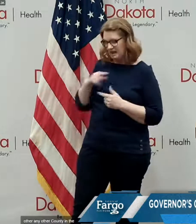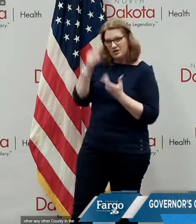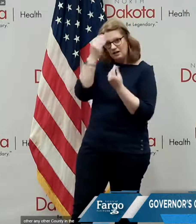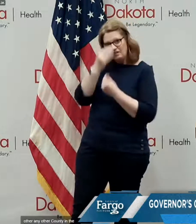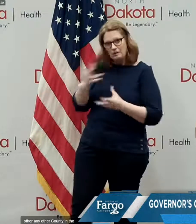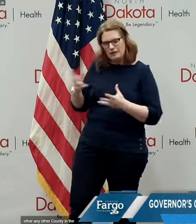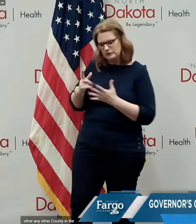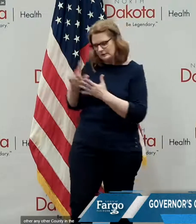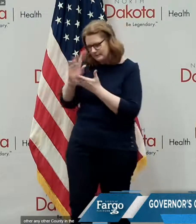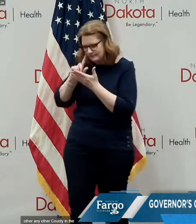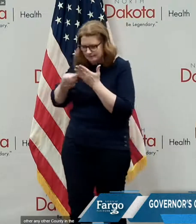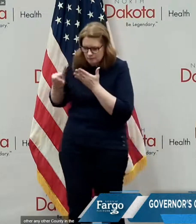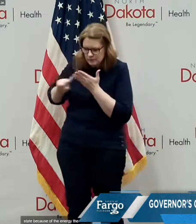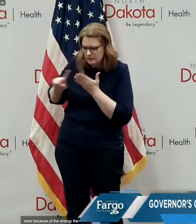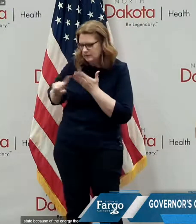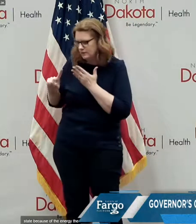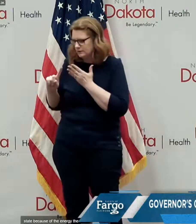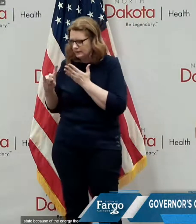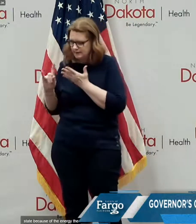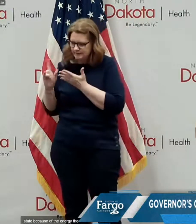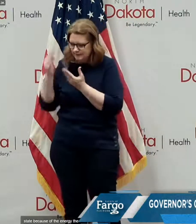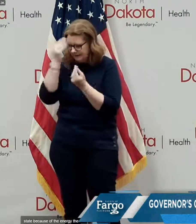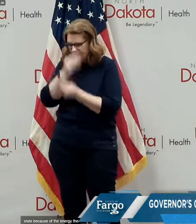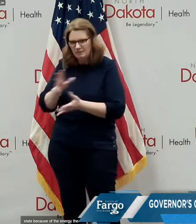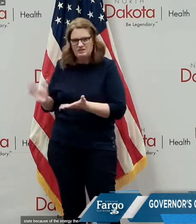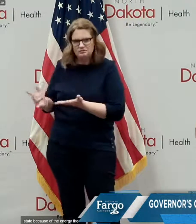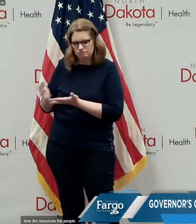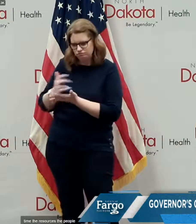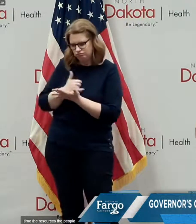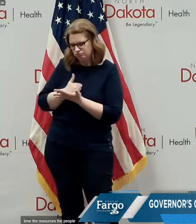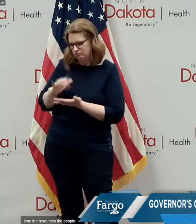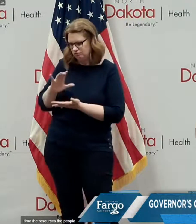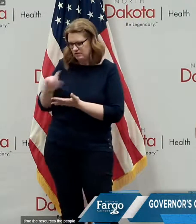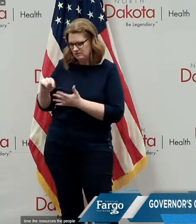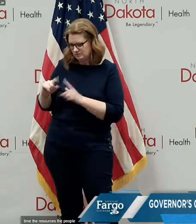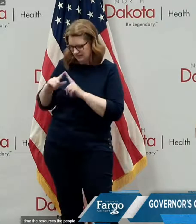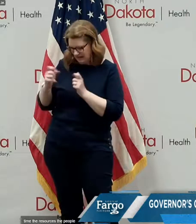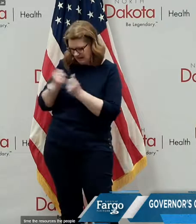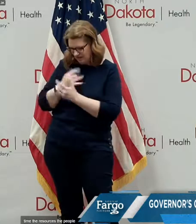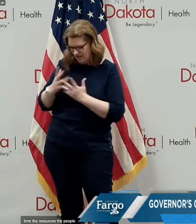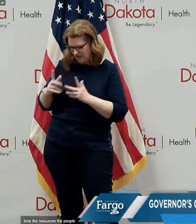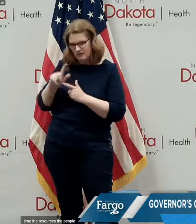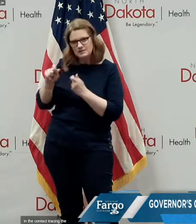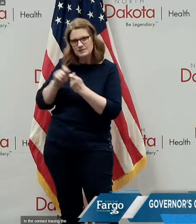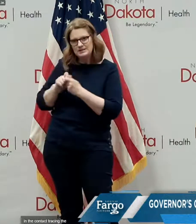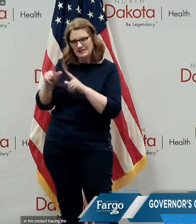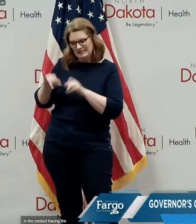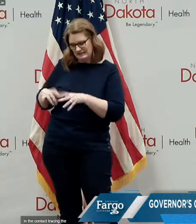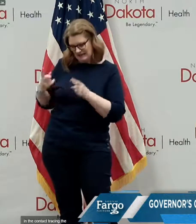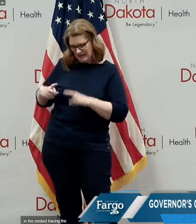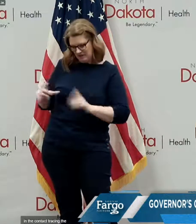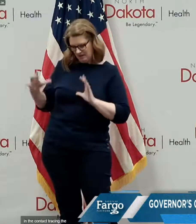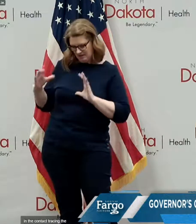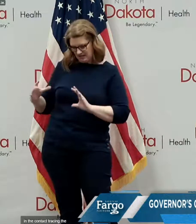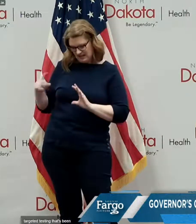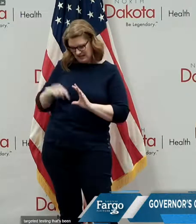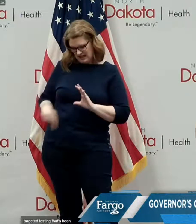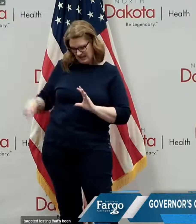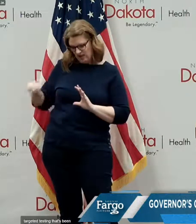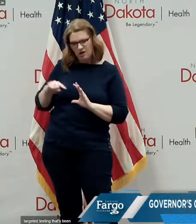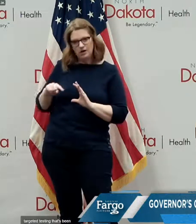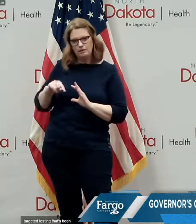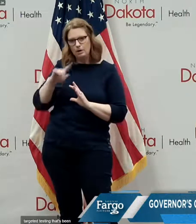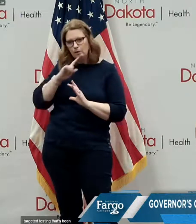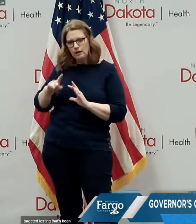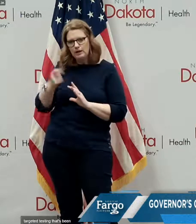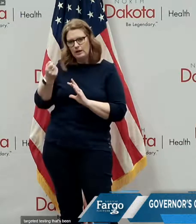energy, the time, the resources, the people, and the contact tracing, the targeted testing that's been going on there. And again, that gives